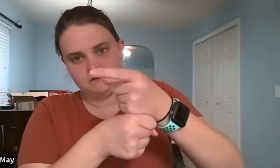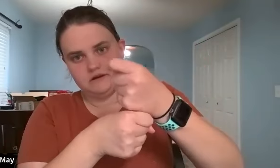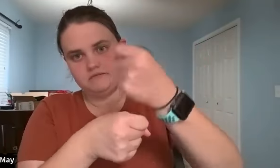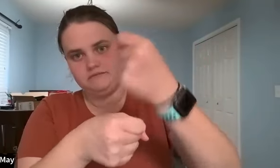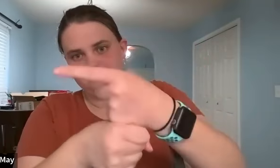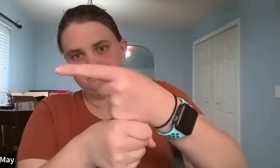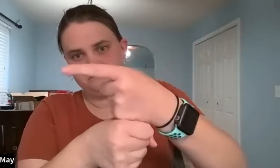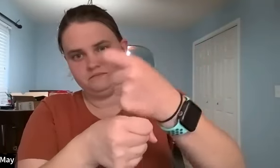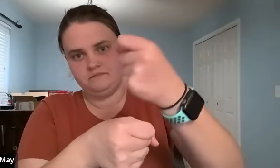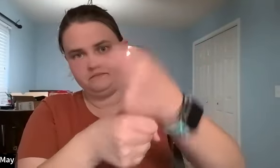finger out.